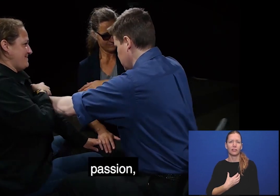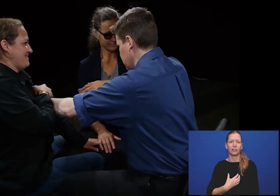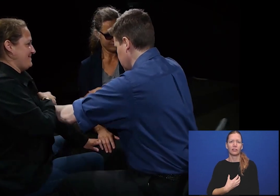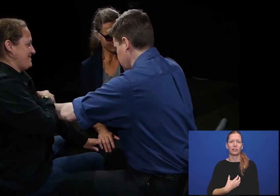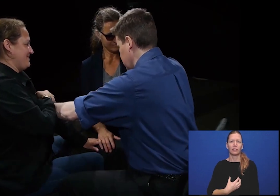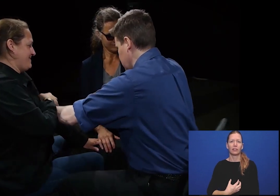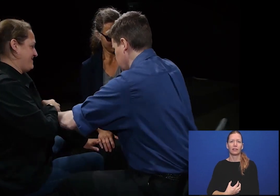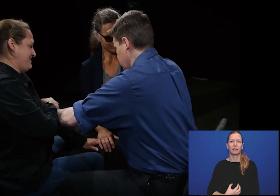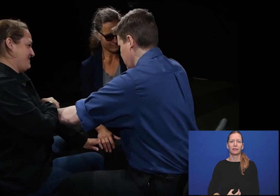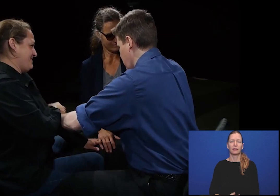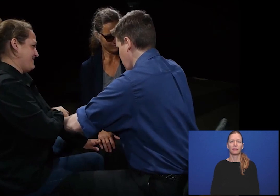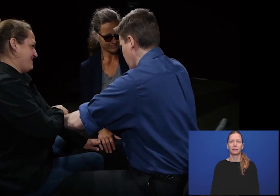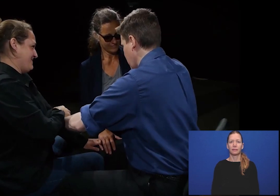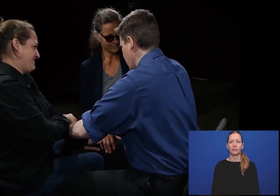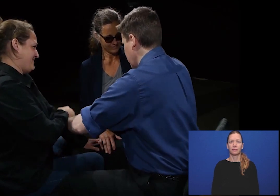Passion.